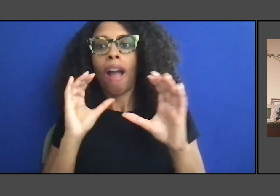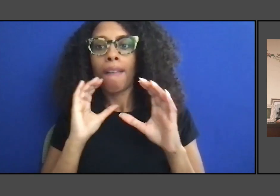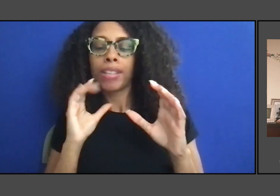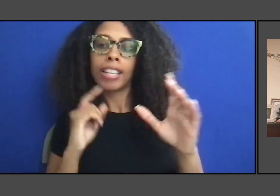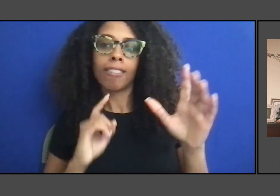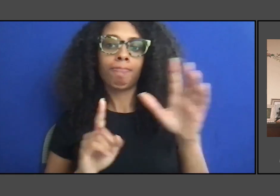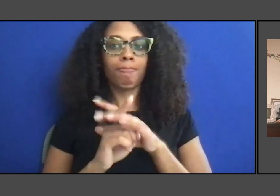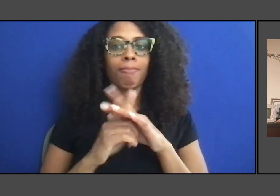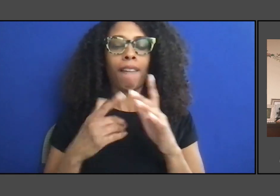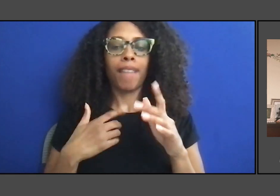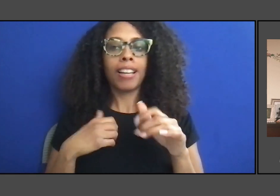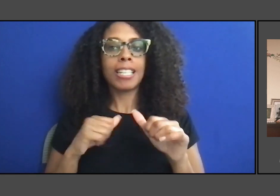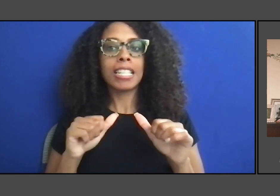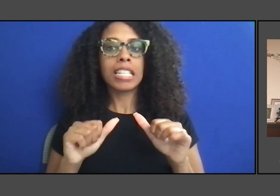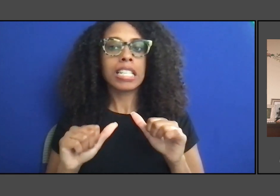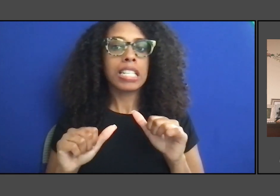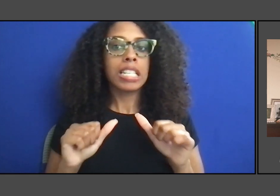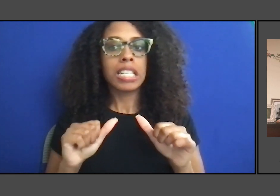feel left out.